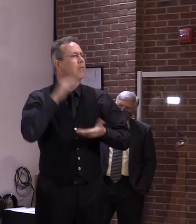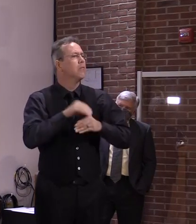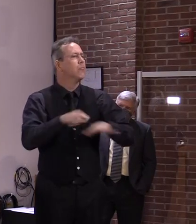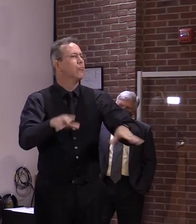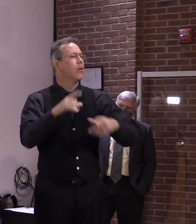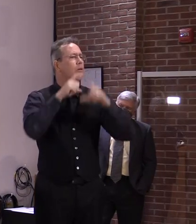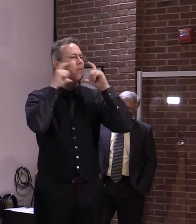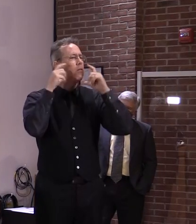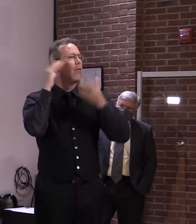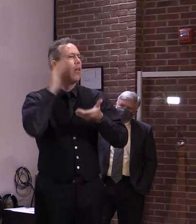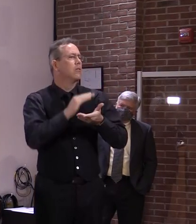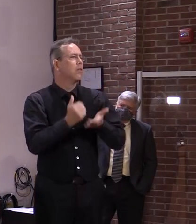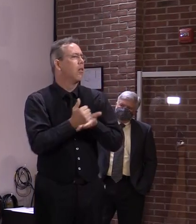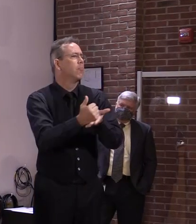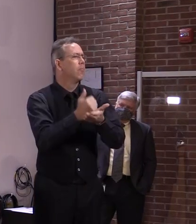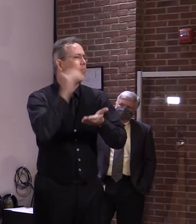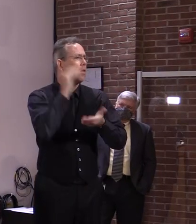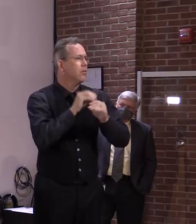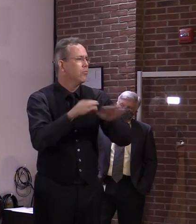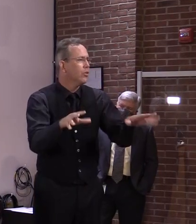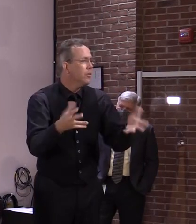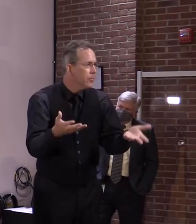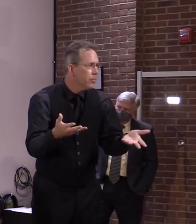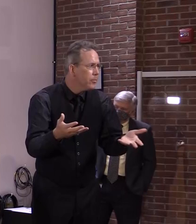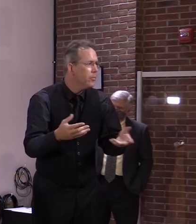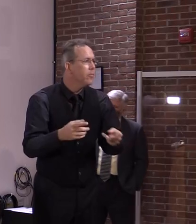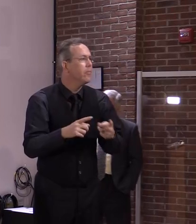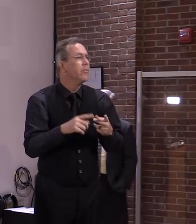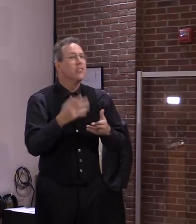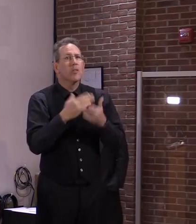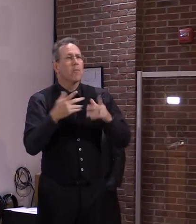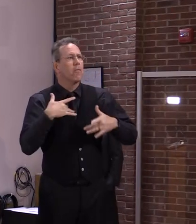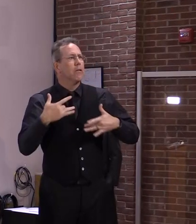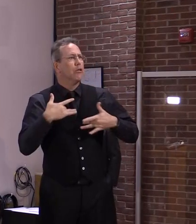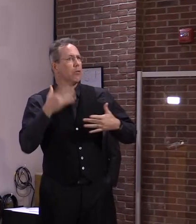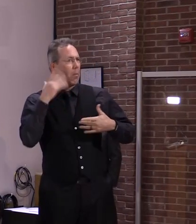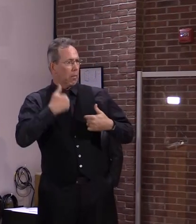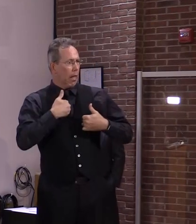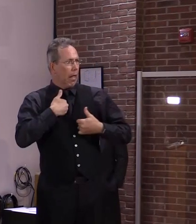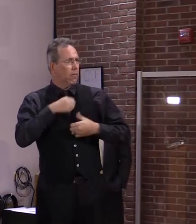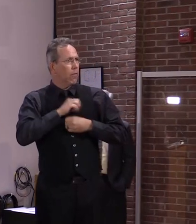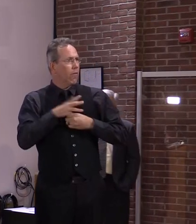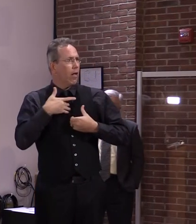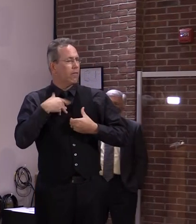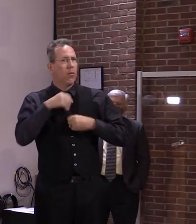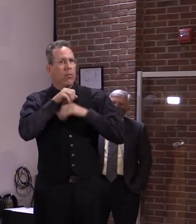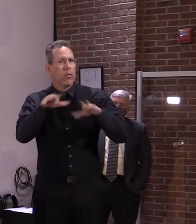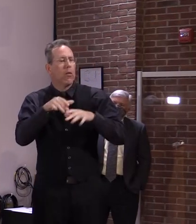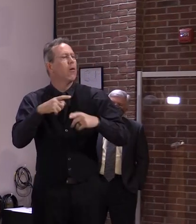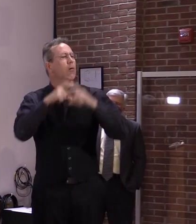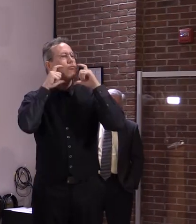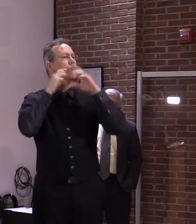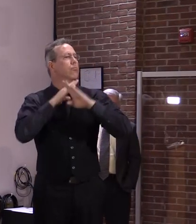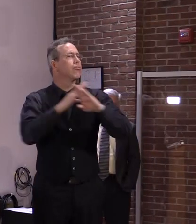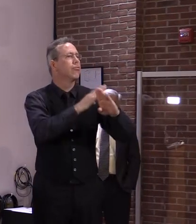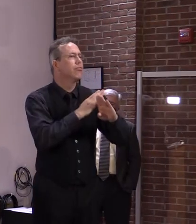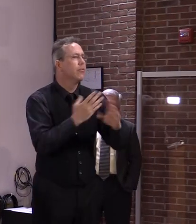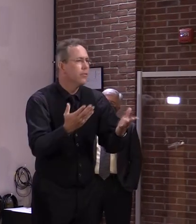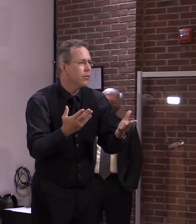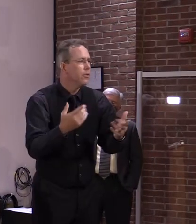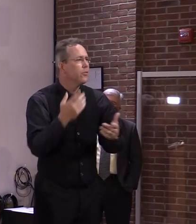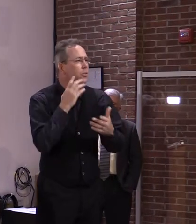And the data continues to accumulate, and we're waiting for more even, but The bottom line has been that